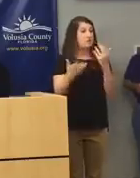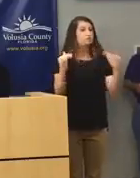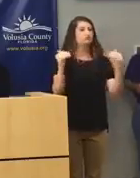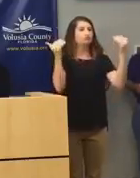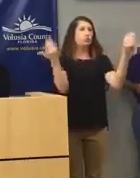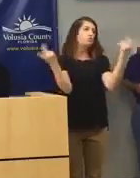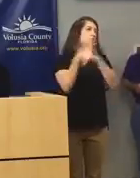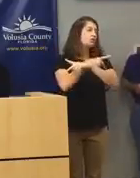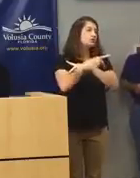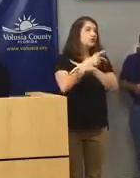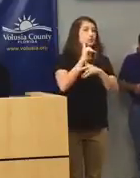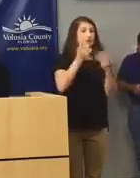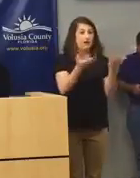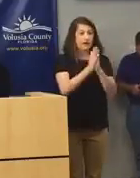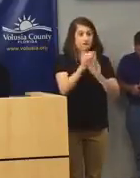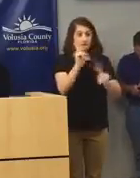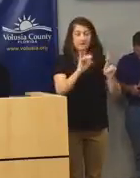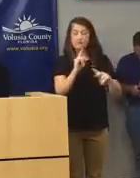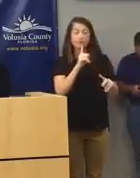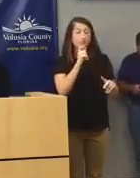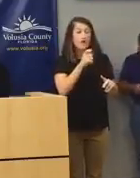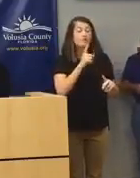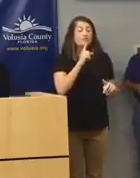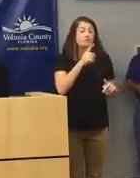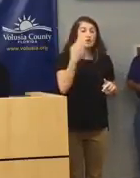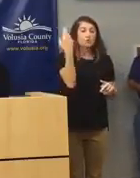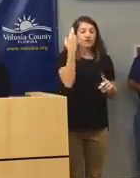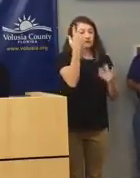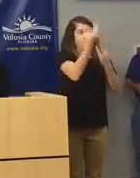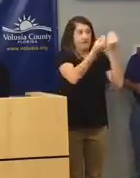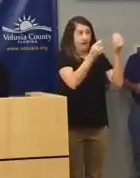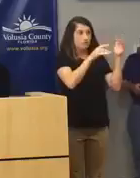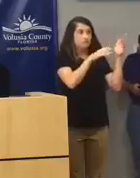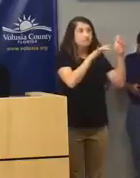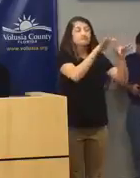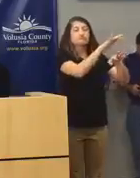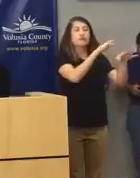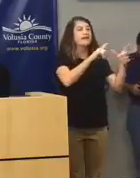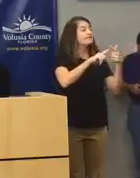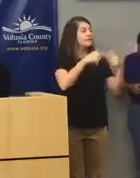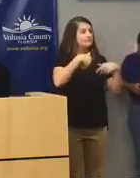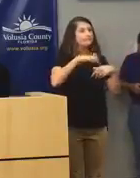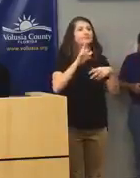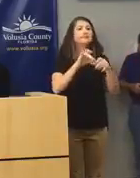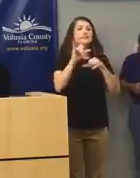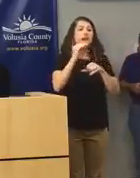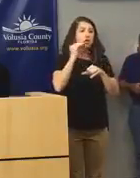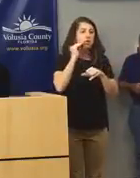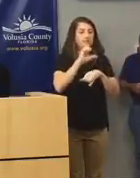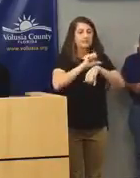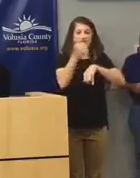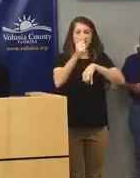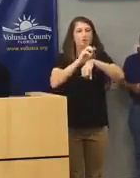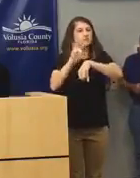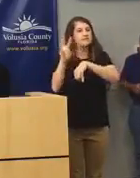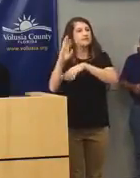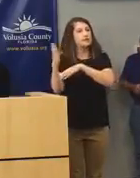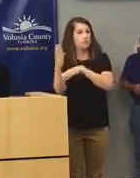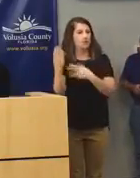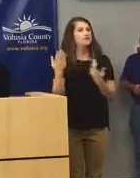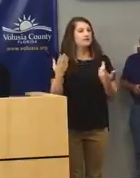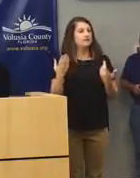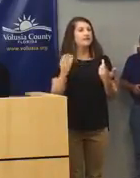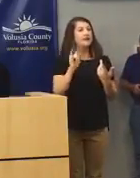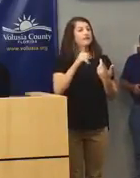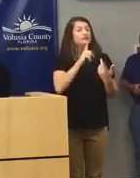enhanced. So we're asking folks, if you don't have legitimate business, stay off the streets between 10 p and 6 a. If you have legitimate business, by all